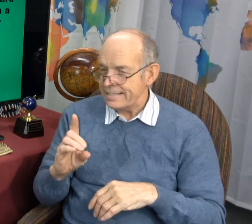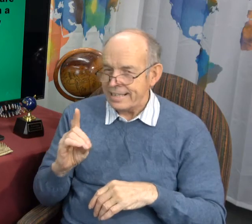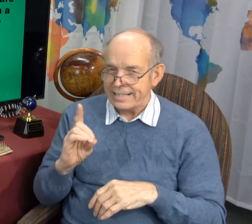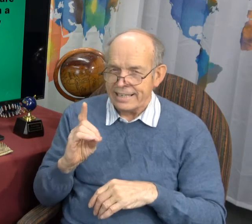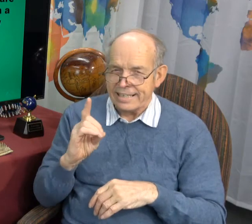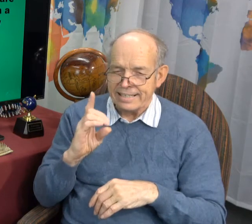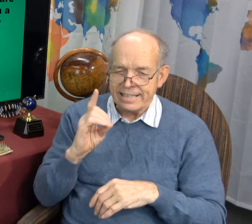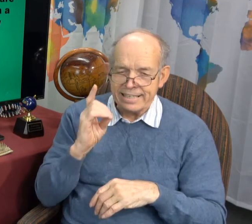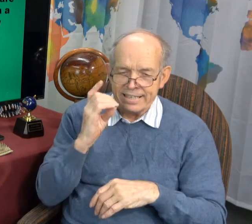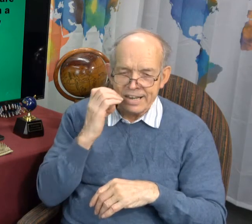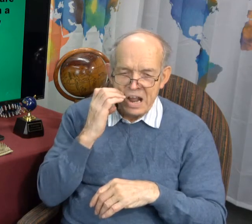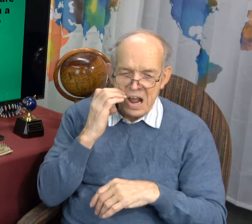D,